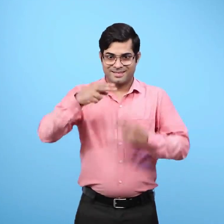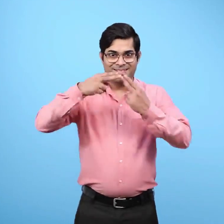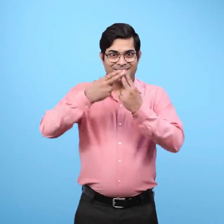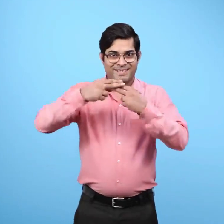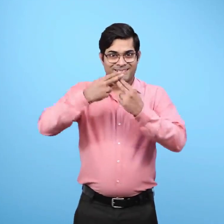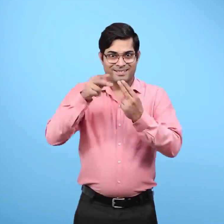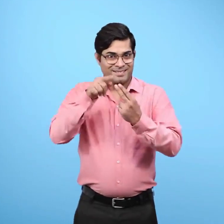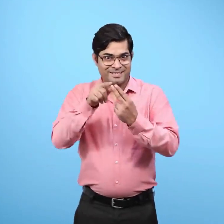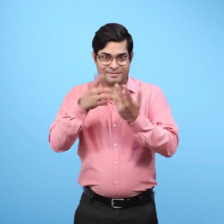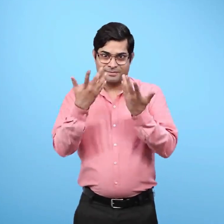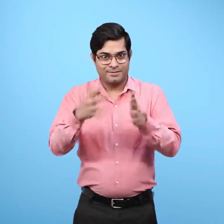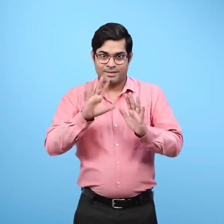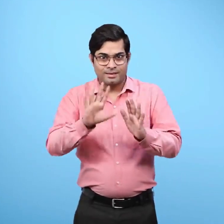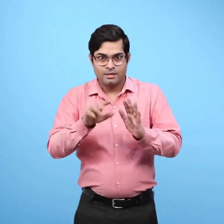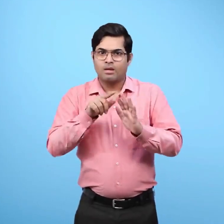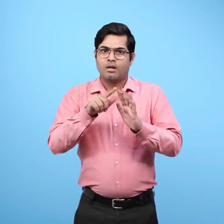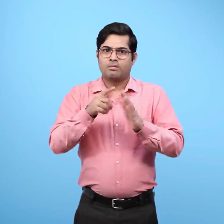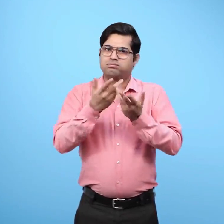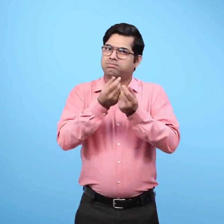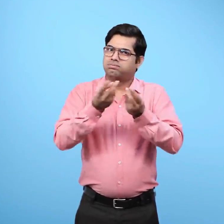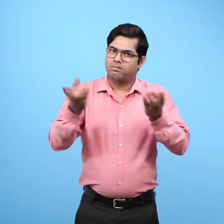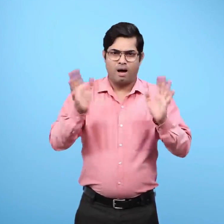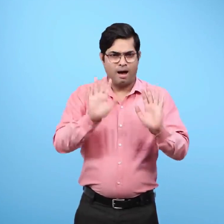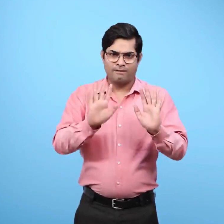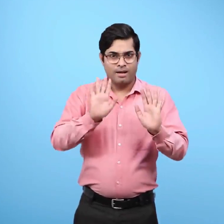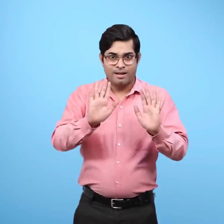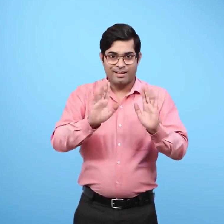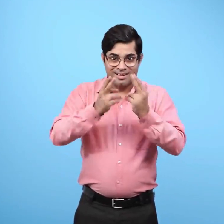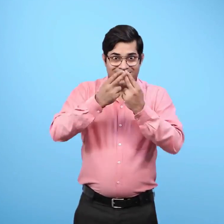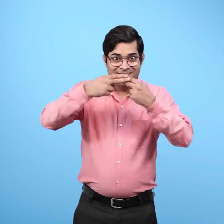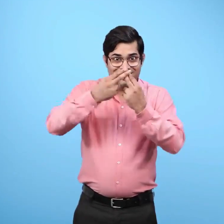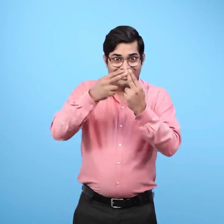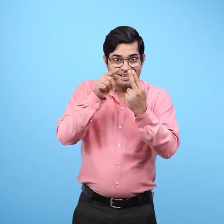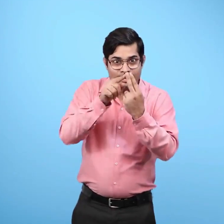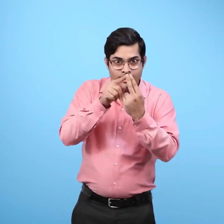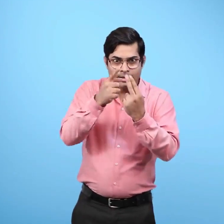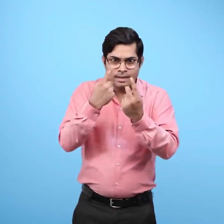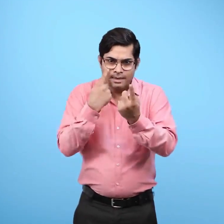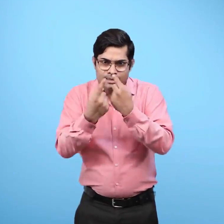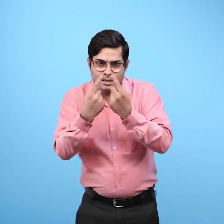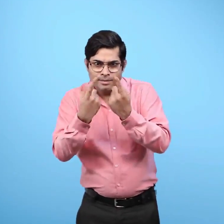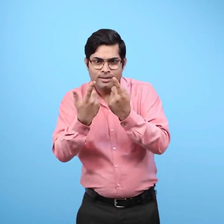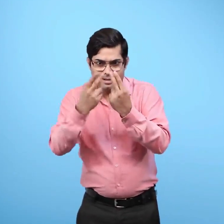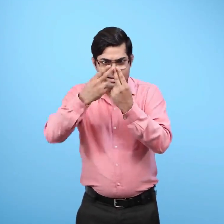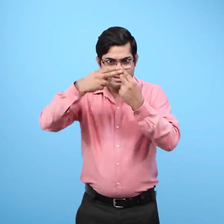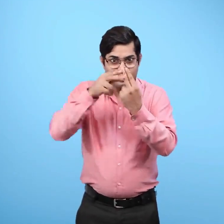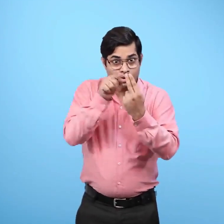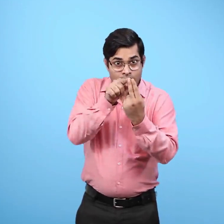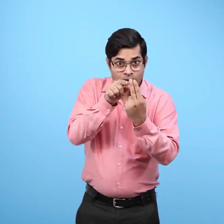Go around with your tester and draw here those things in which the tester opens like the letter L.